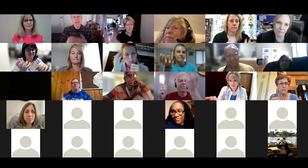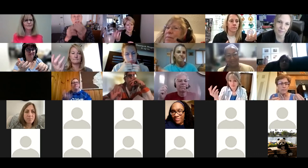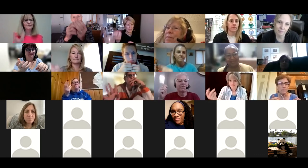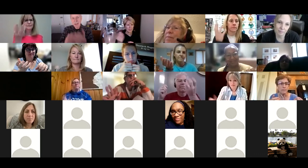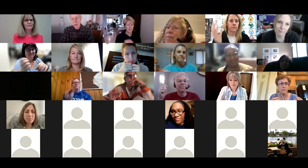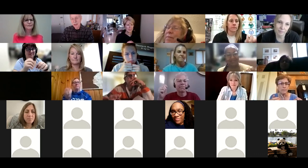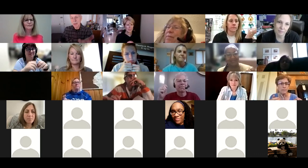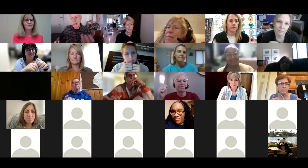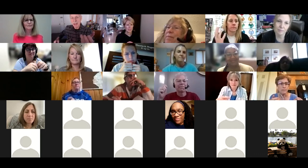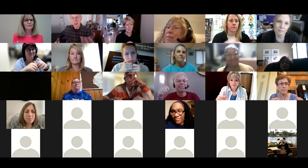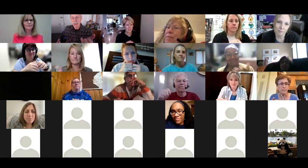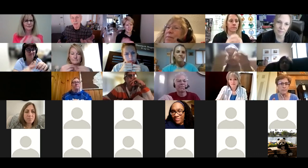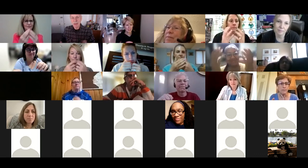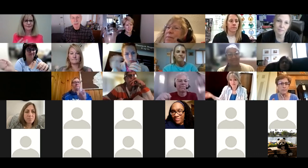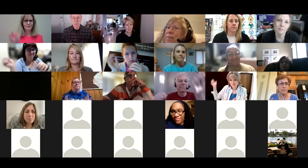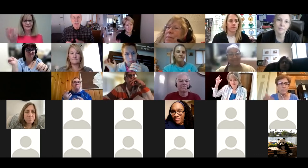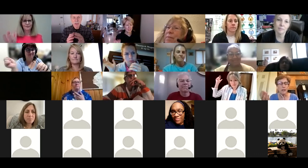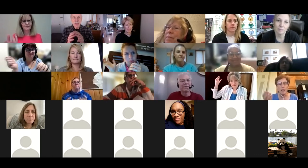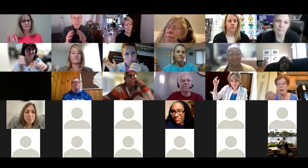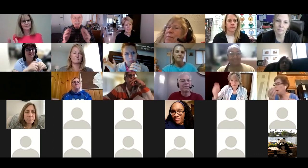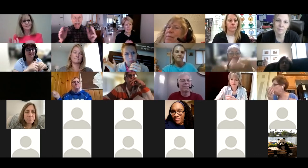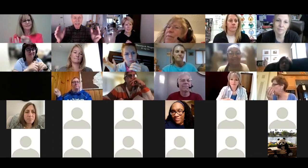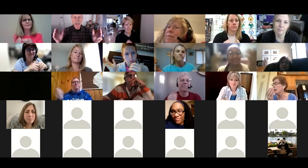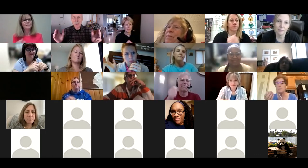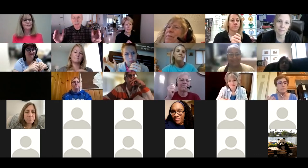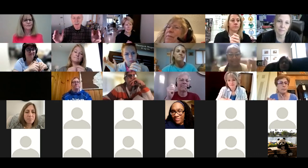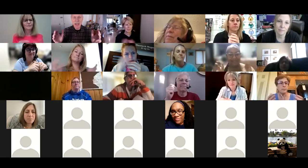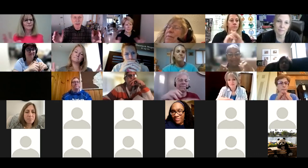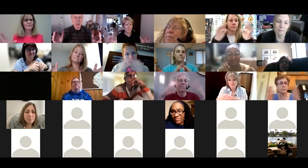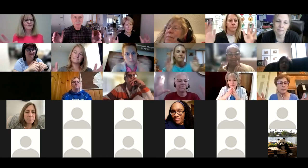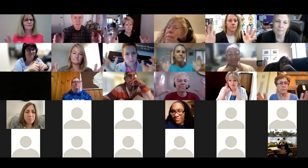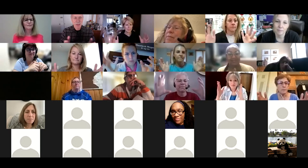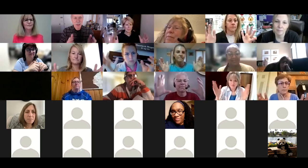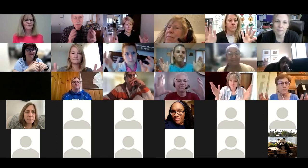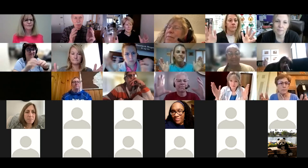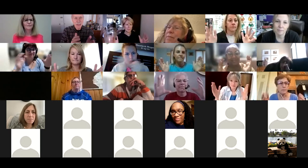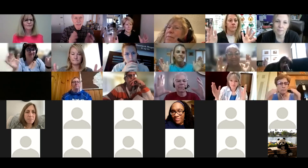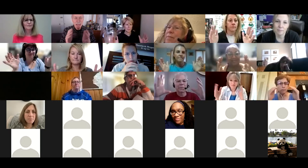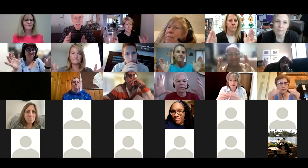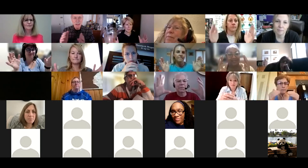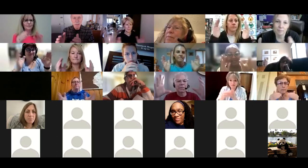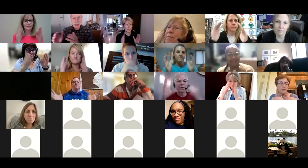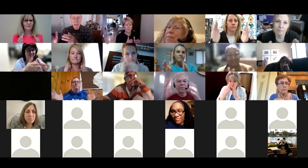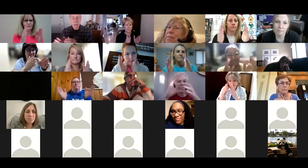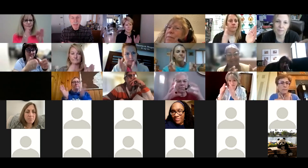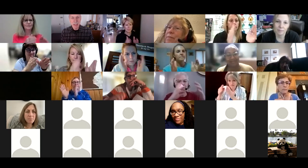Now let's do the backswing. Take any complex task. Break it down into manageable